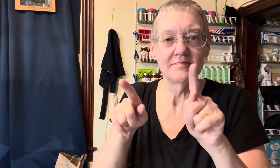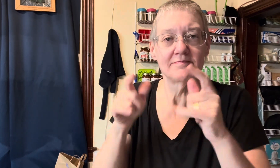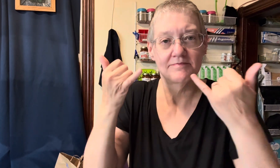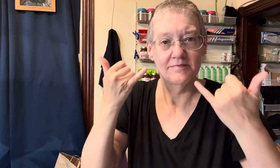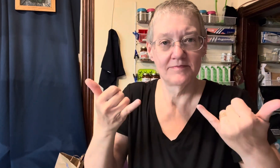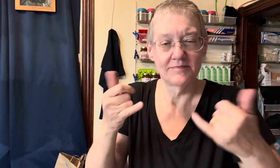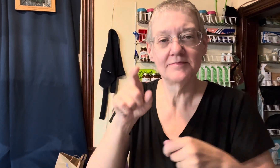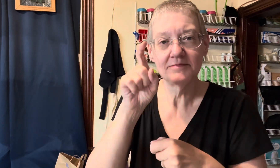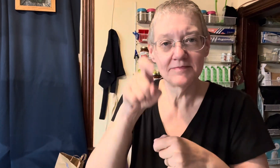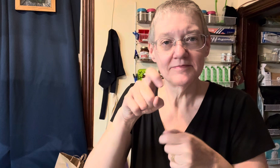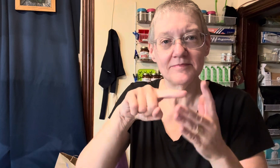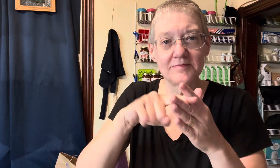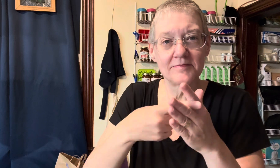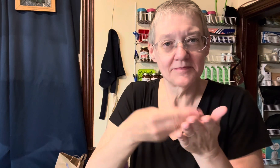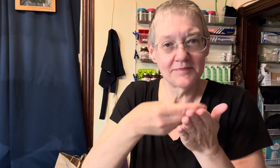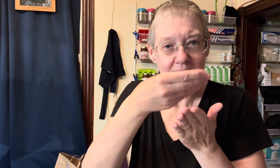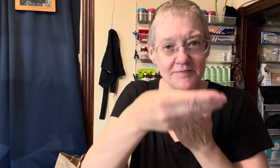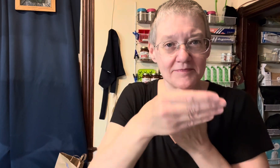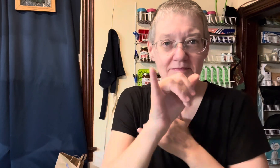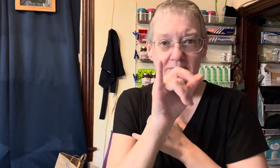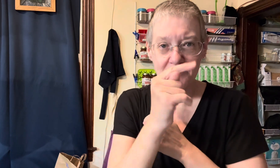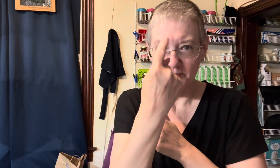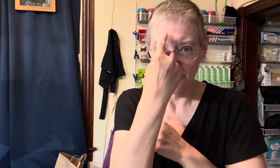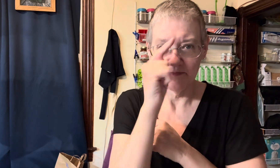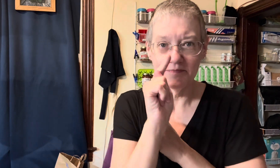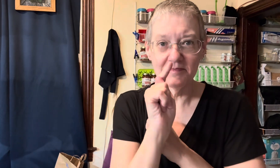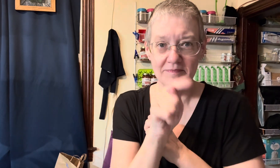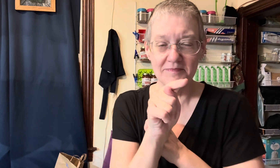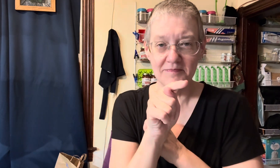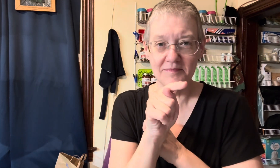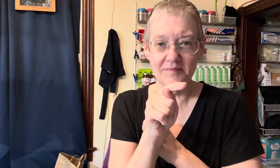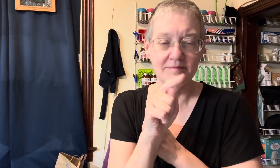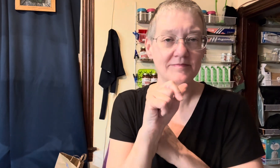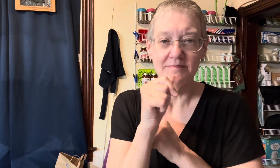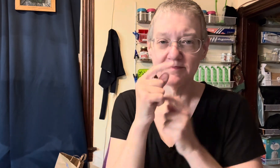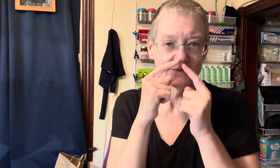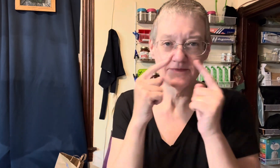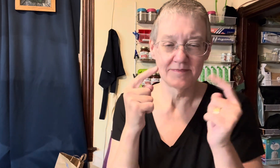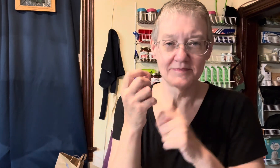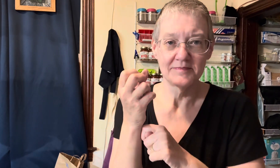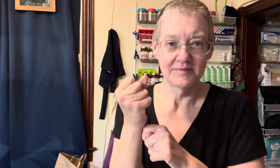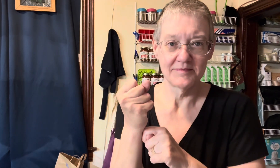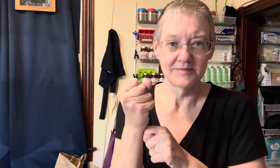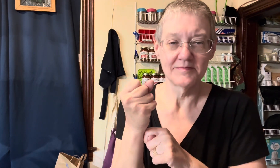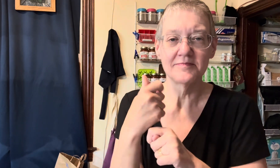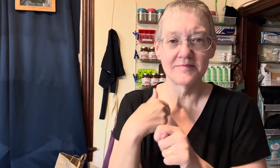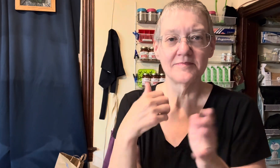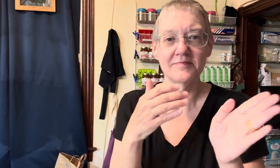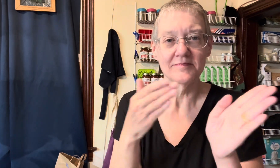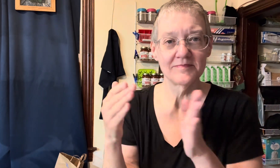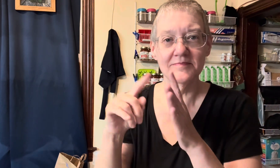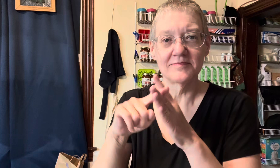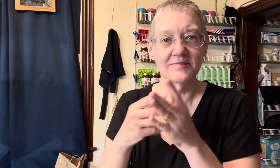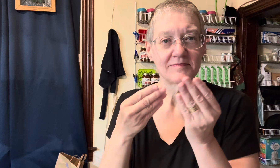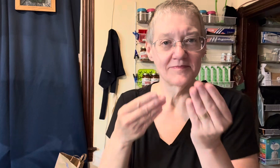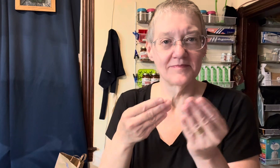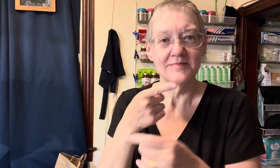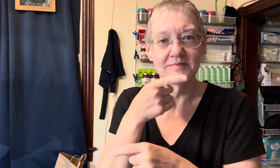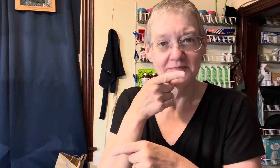make the yogurt. Still, I'm going to have to start buying him keto yogurt. he's not allergic to dairy. So I plan to